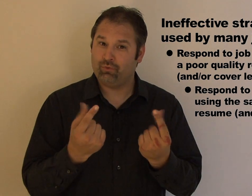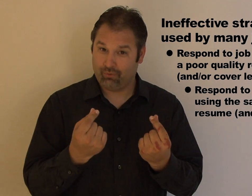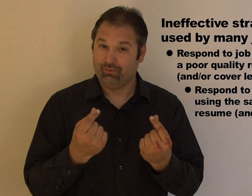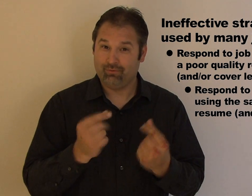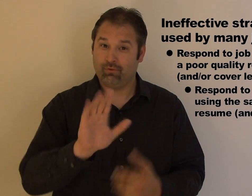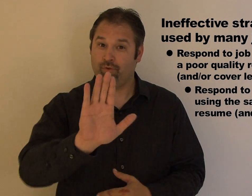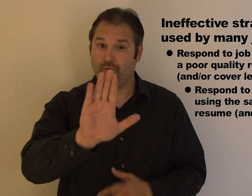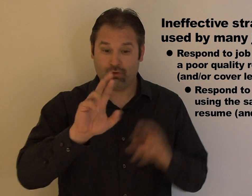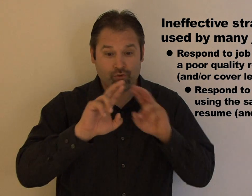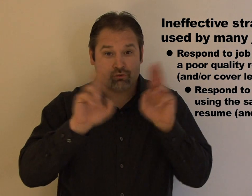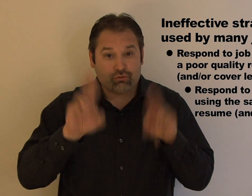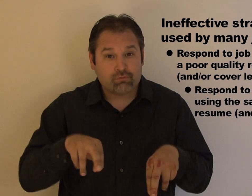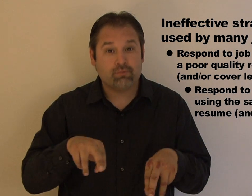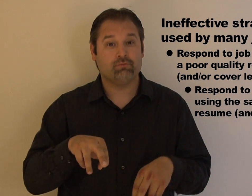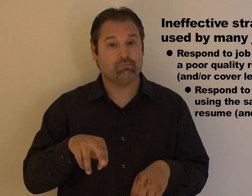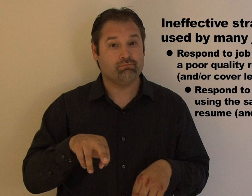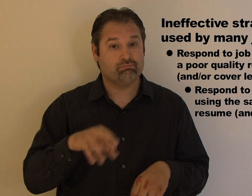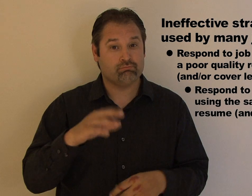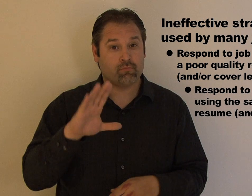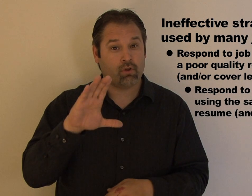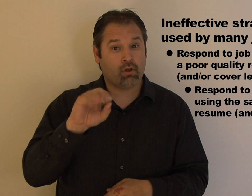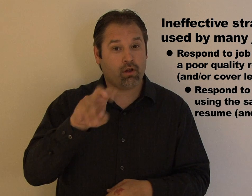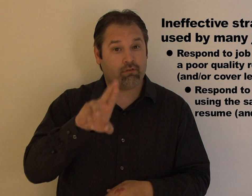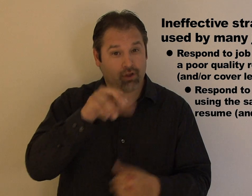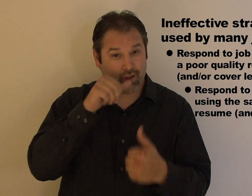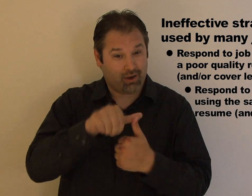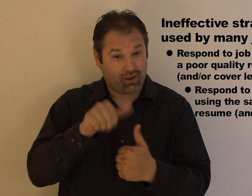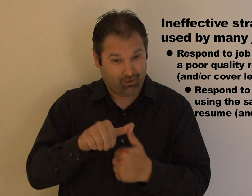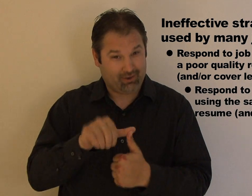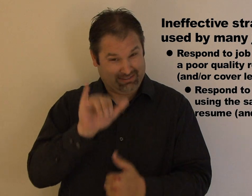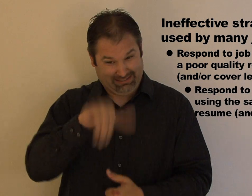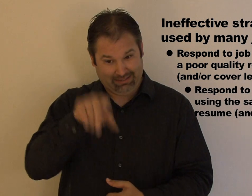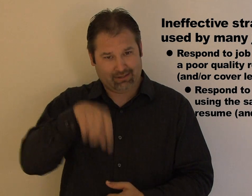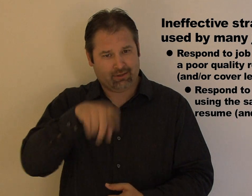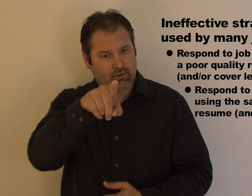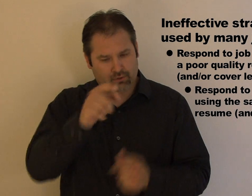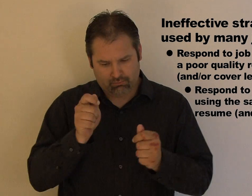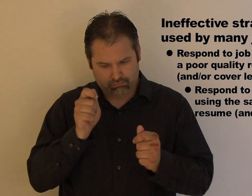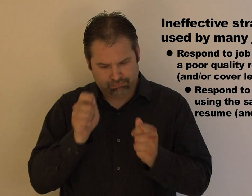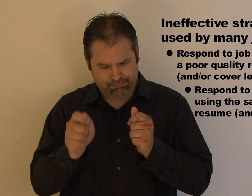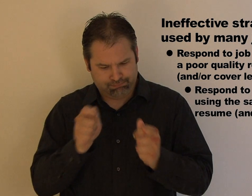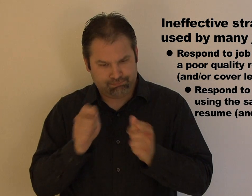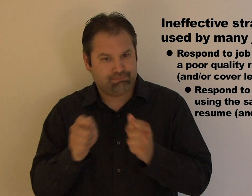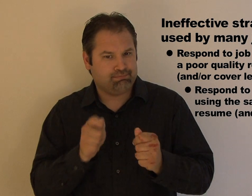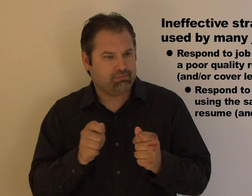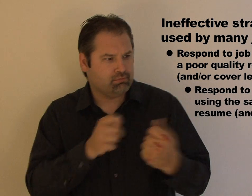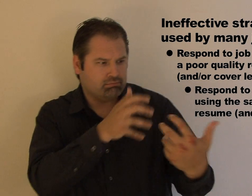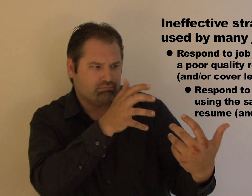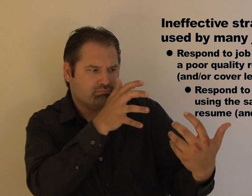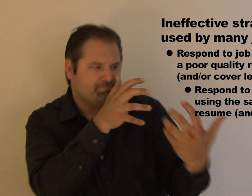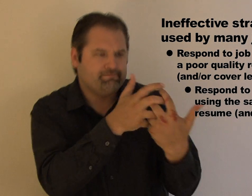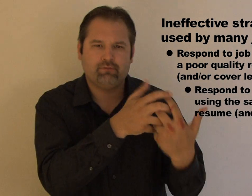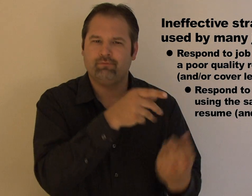Your resume and/or cover letter must be tailored to each position applying for to show the employer how fit you are for the